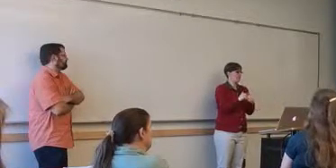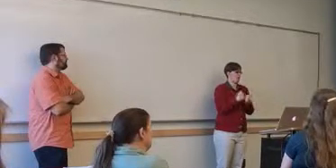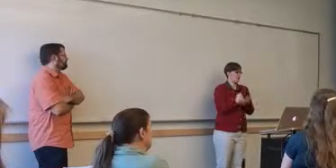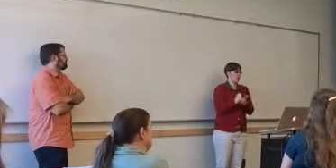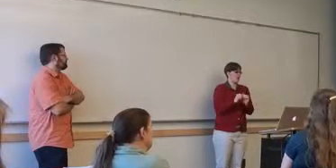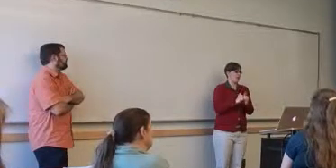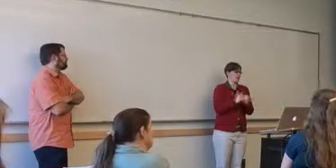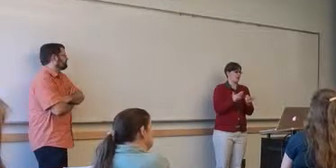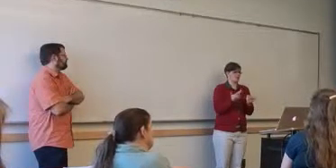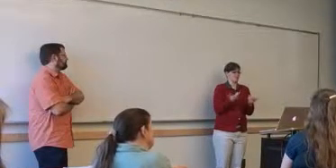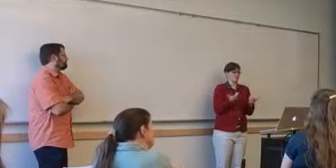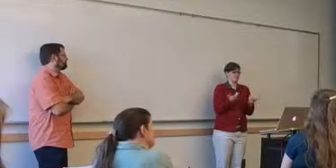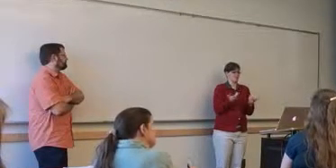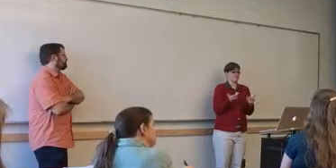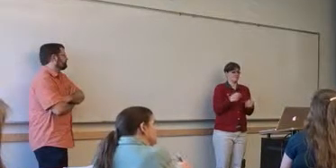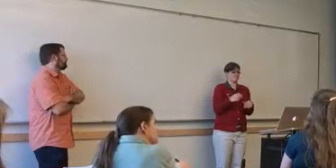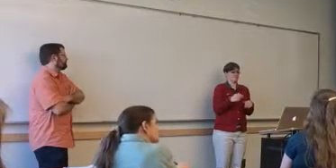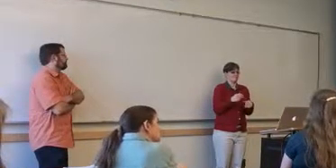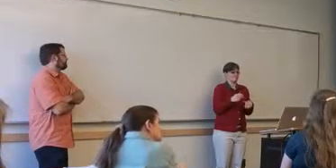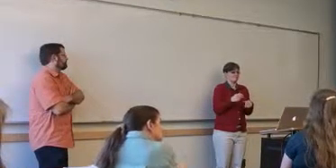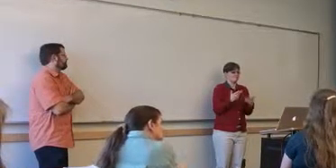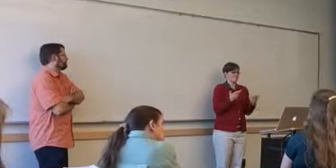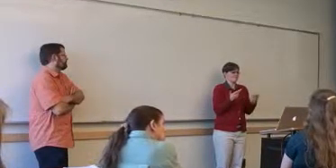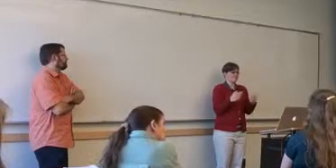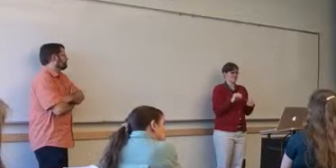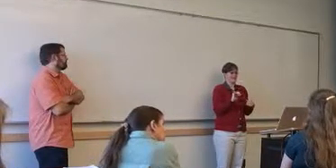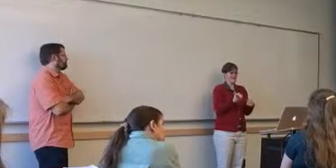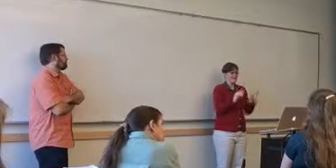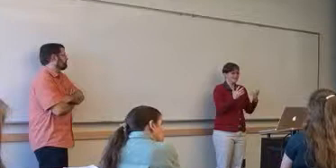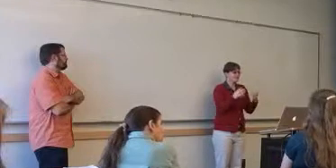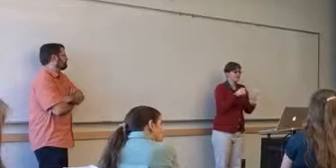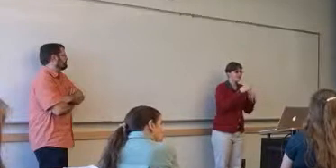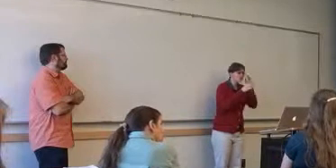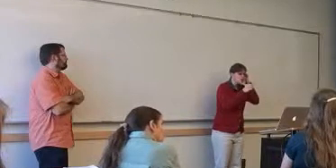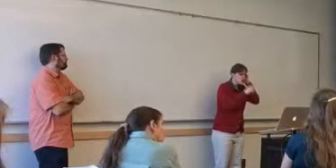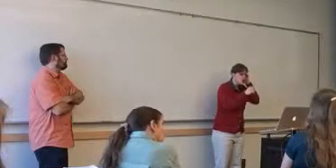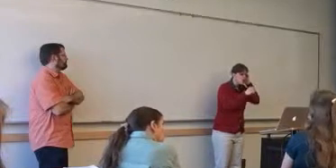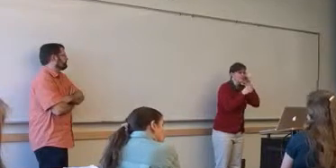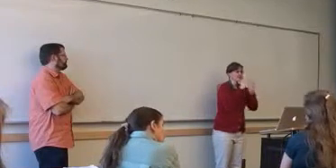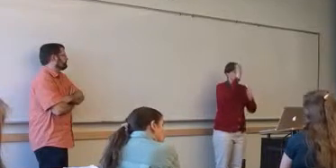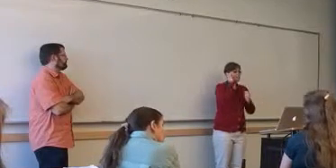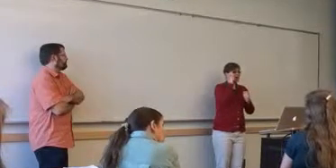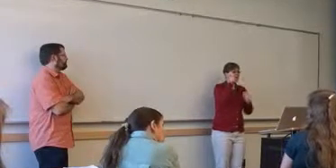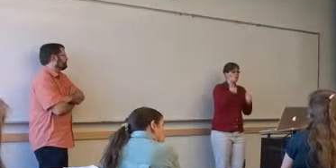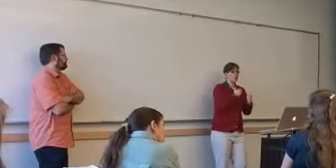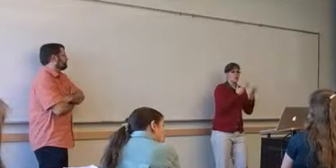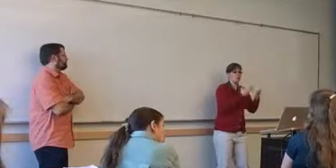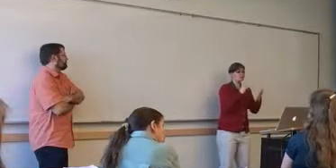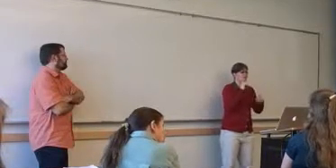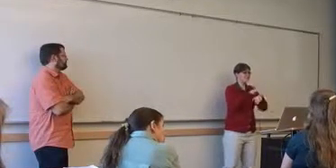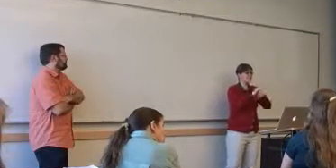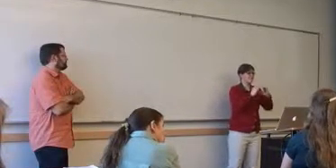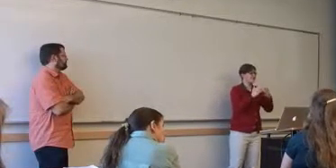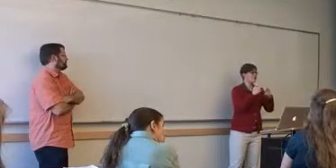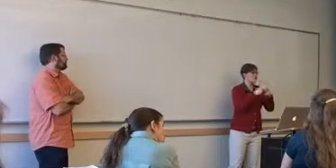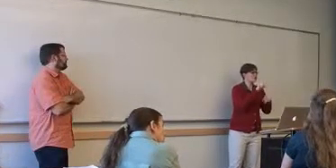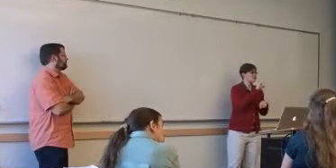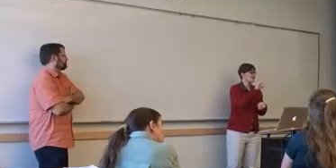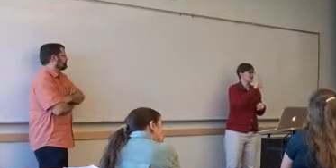they score below that. And so trying to figure out how to get them to that level. And in the past, we did